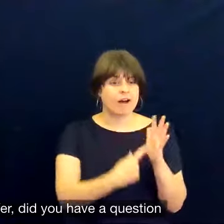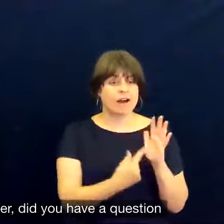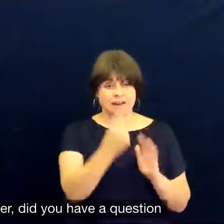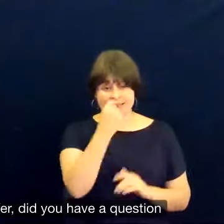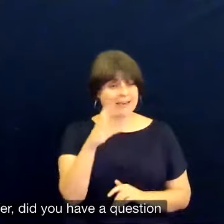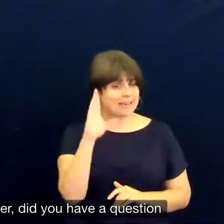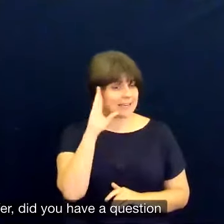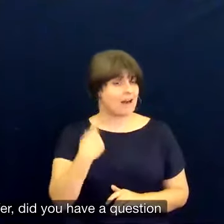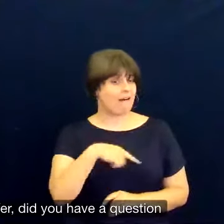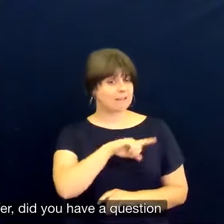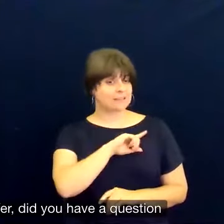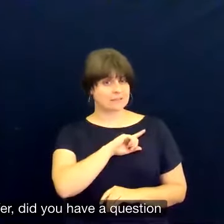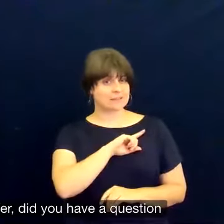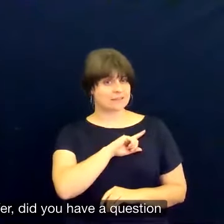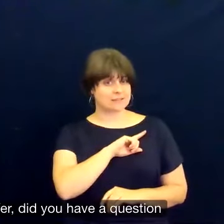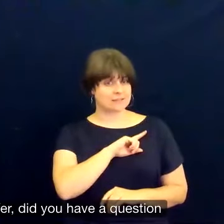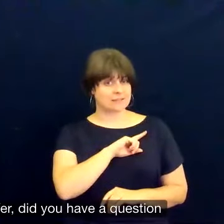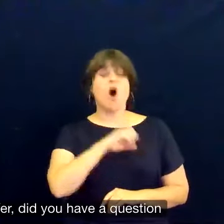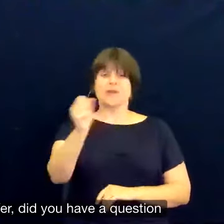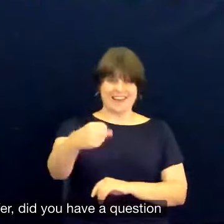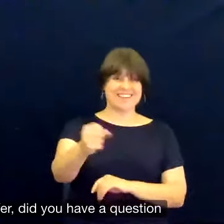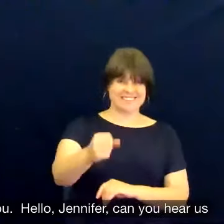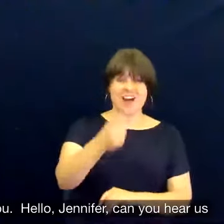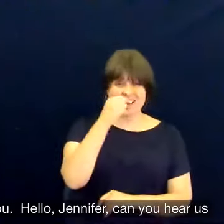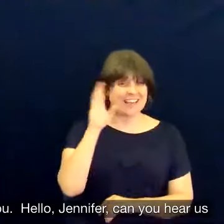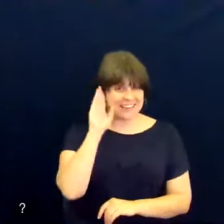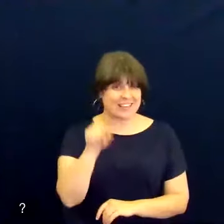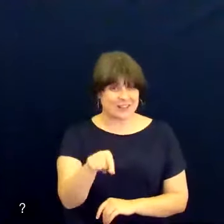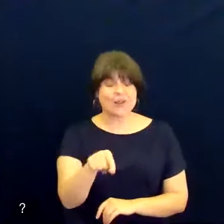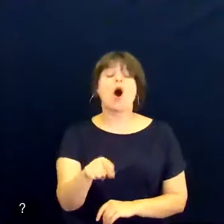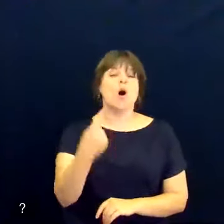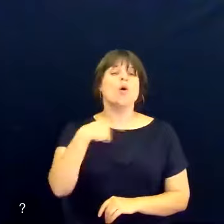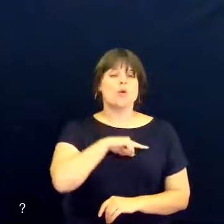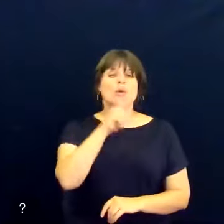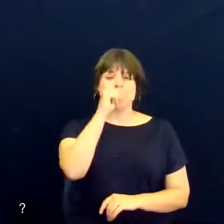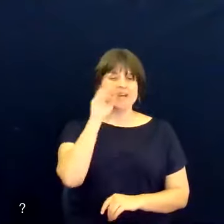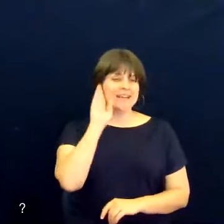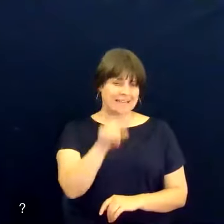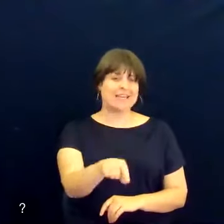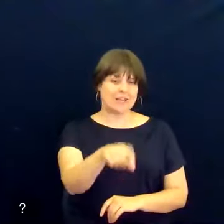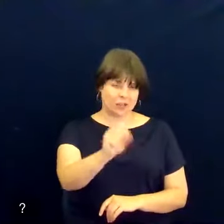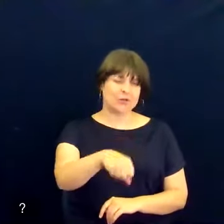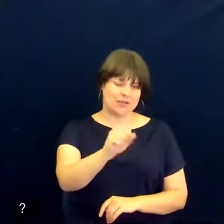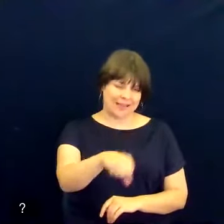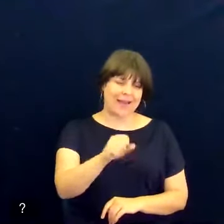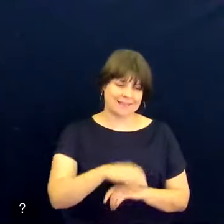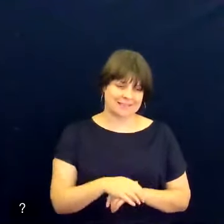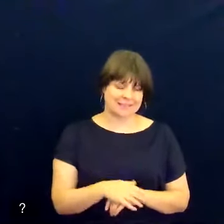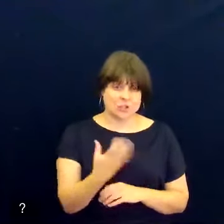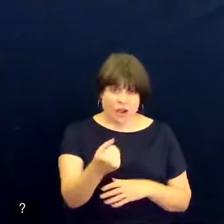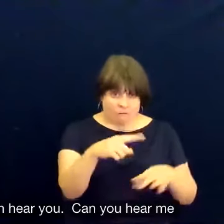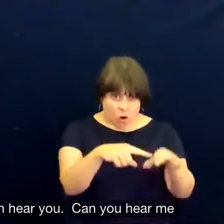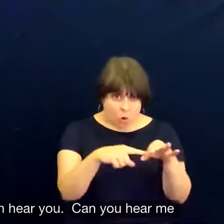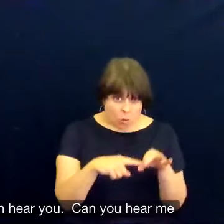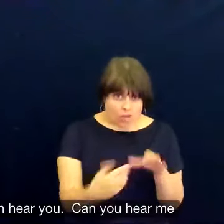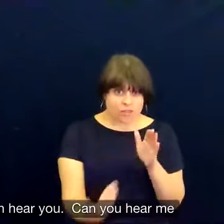can you hear us? Yes, I can hear you. Can you hear me? No. Do you have a